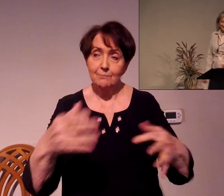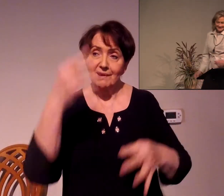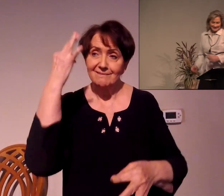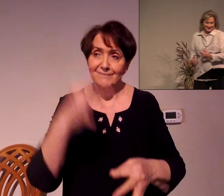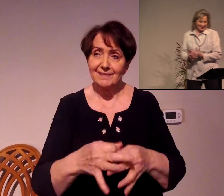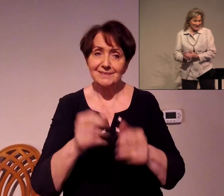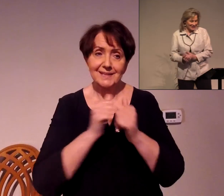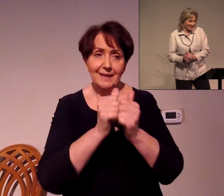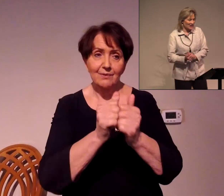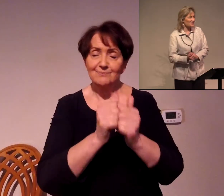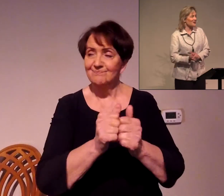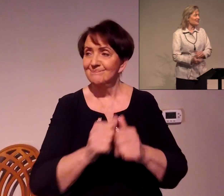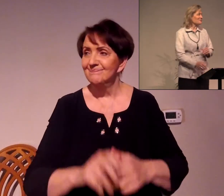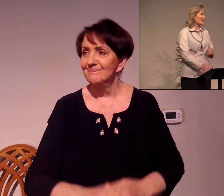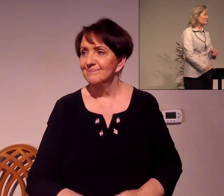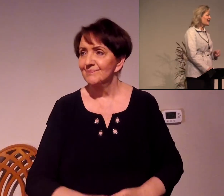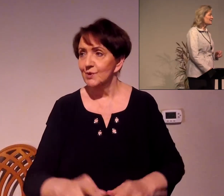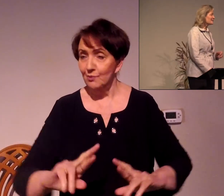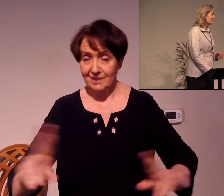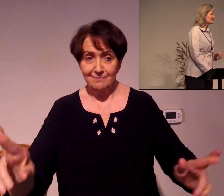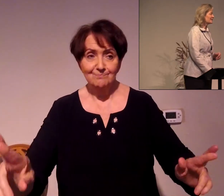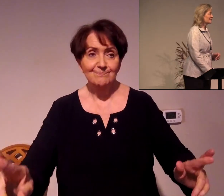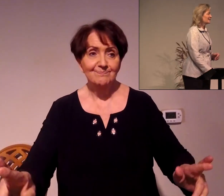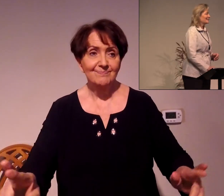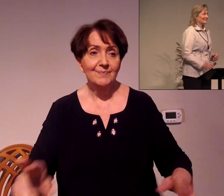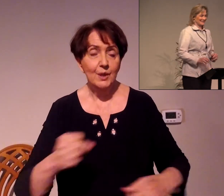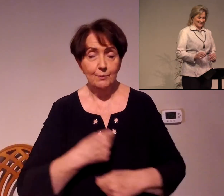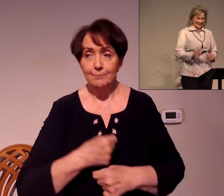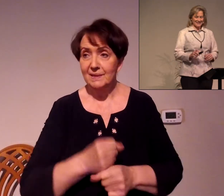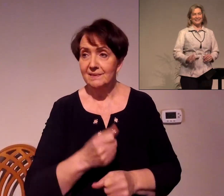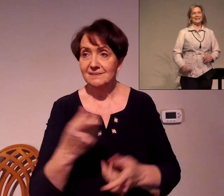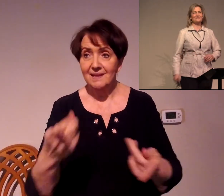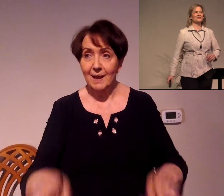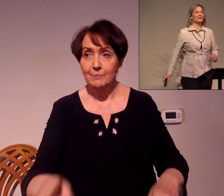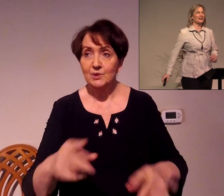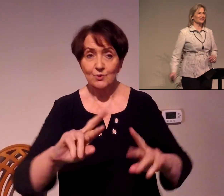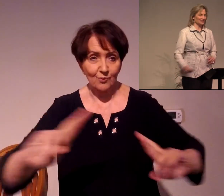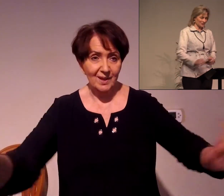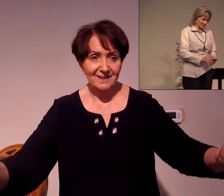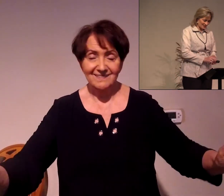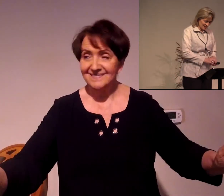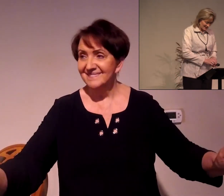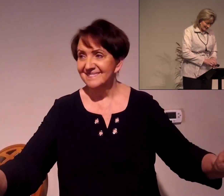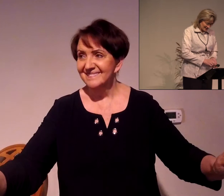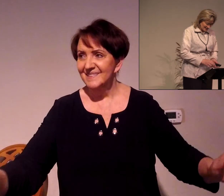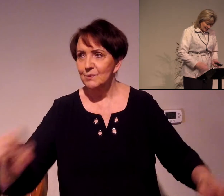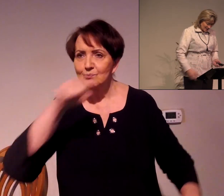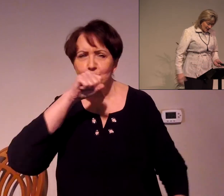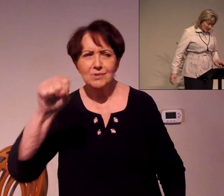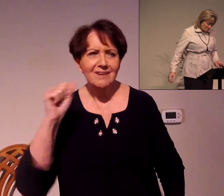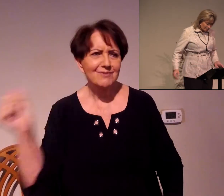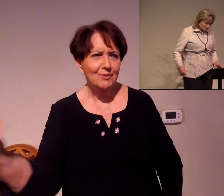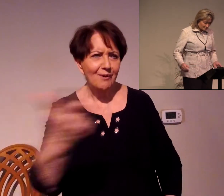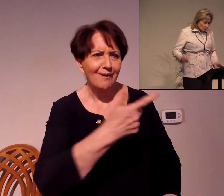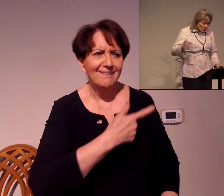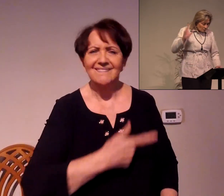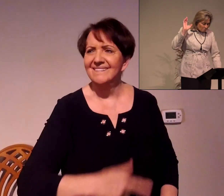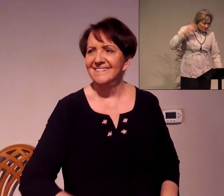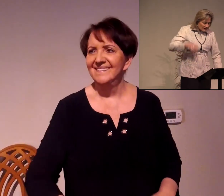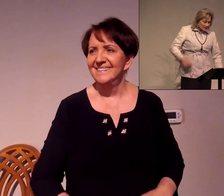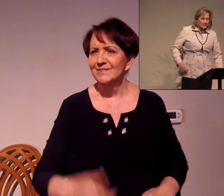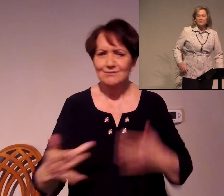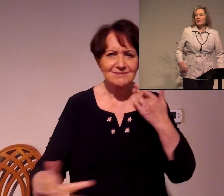Yes. Cool. Are you ready to manifest? Yes. I love you guys. You're excited.